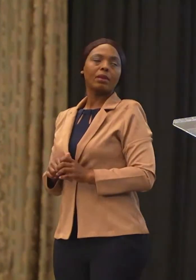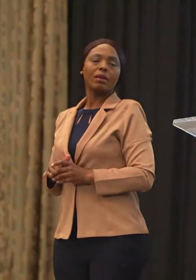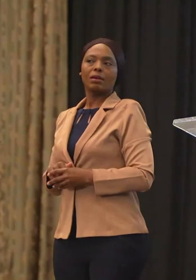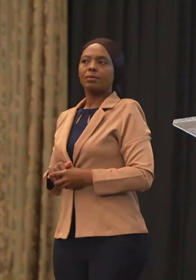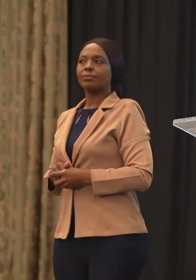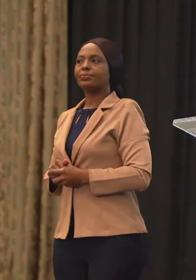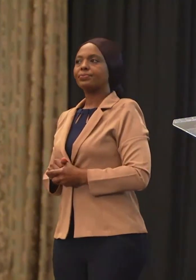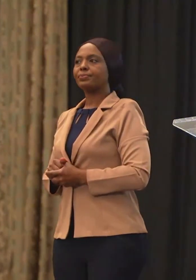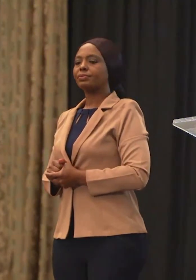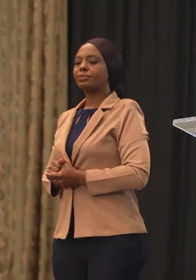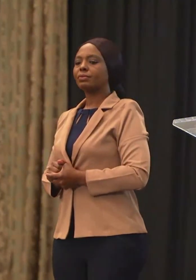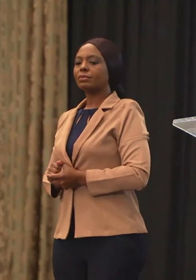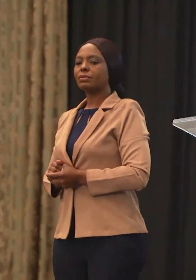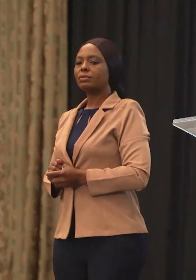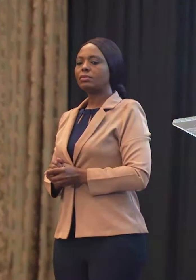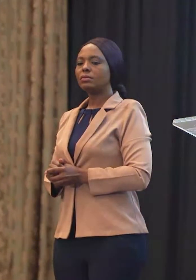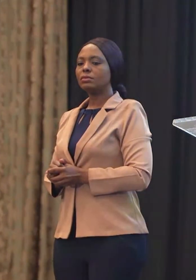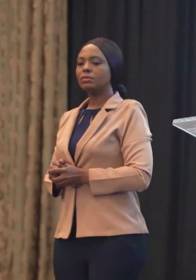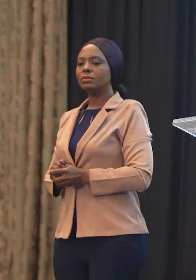Okay.